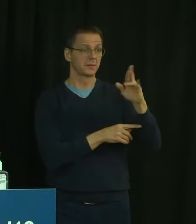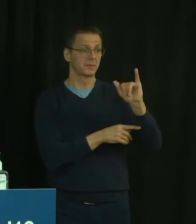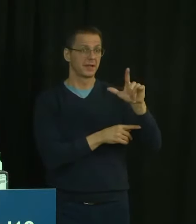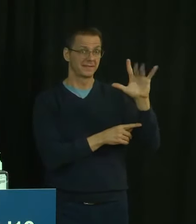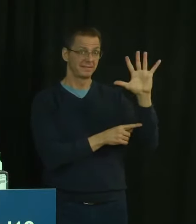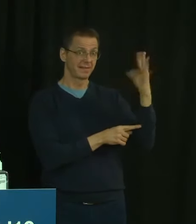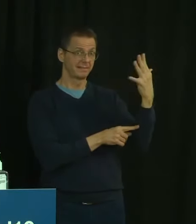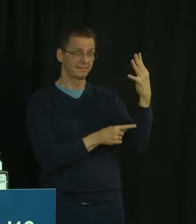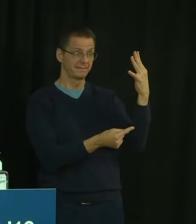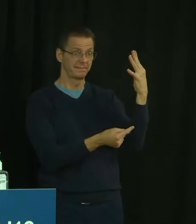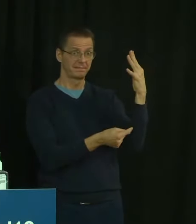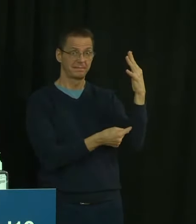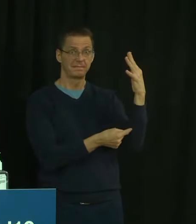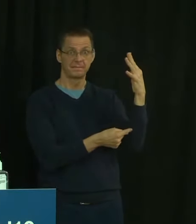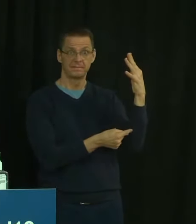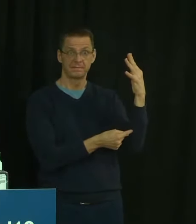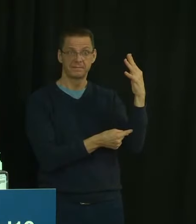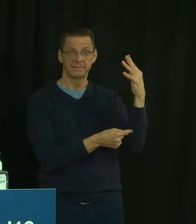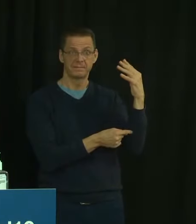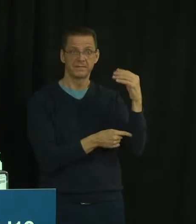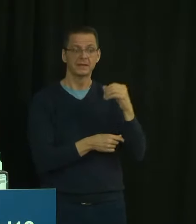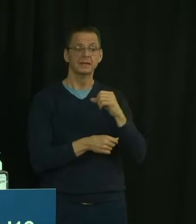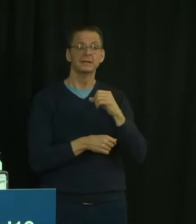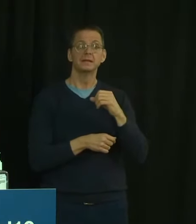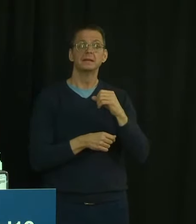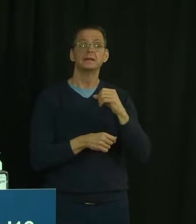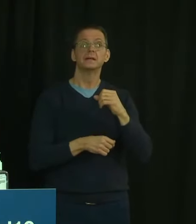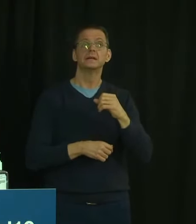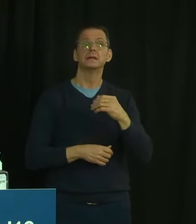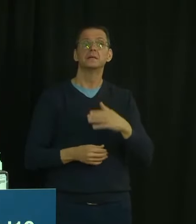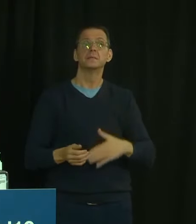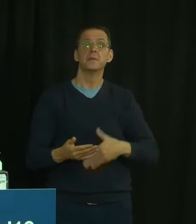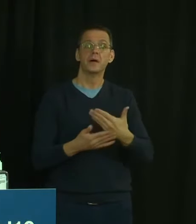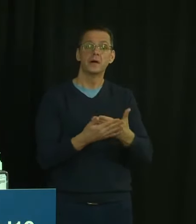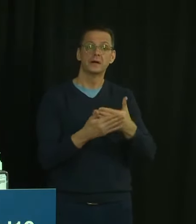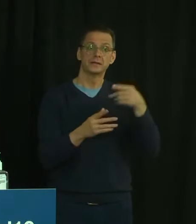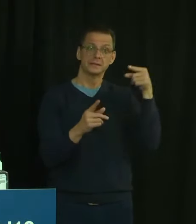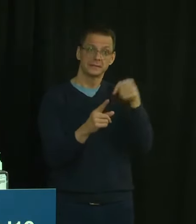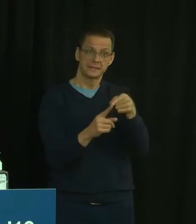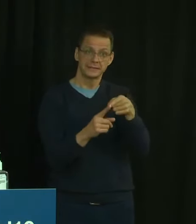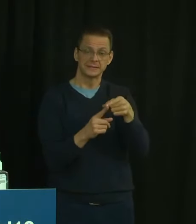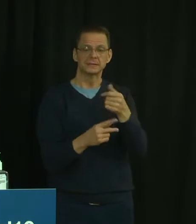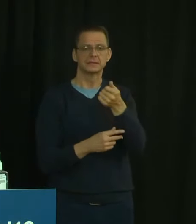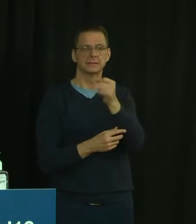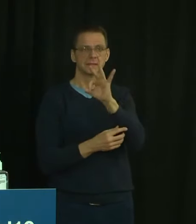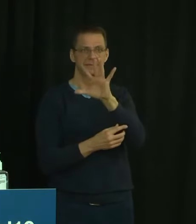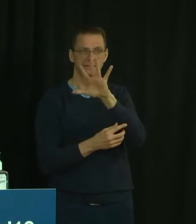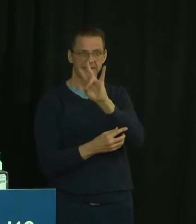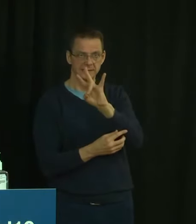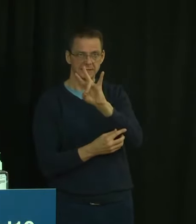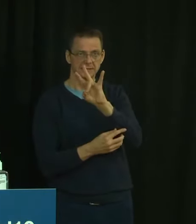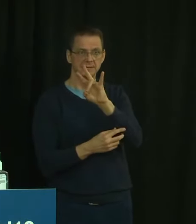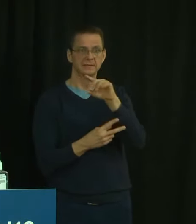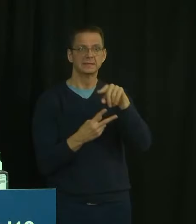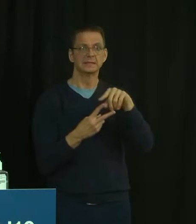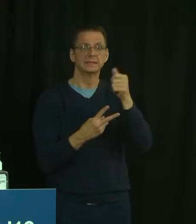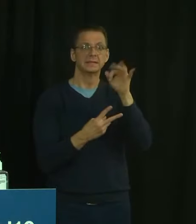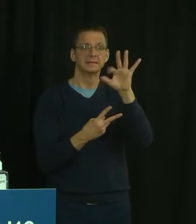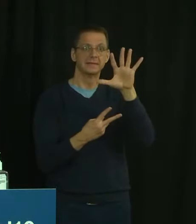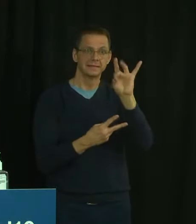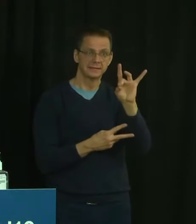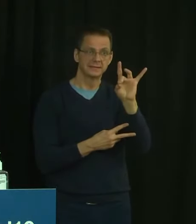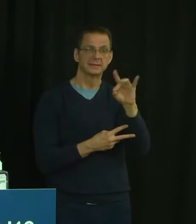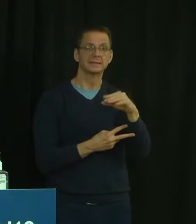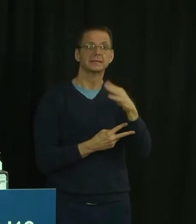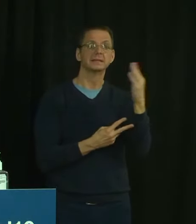arrive. Thank you in advance for being patient through the process, and thank you for being kind to the staff who are helping along the